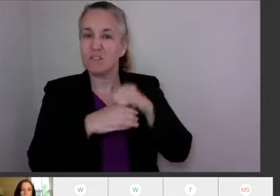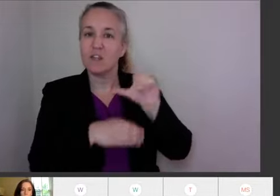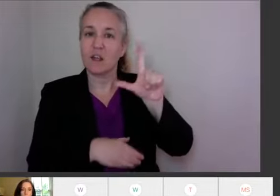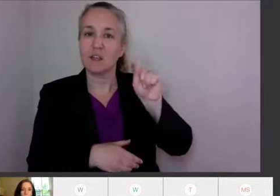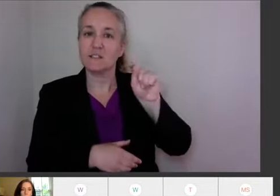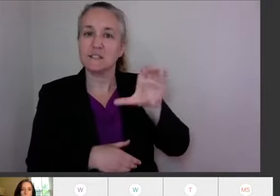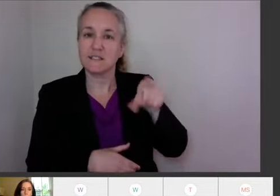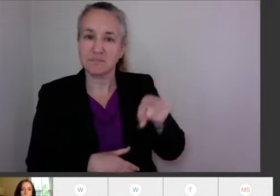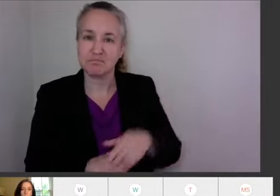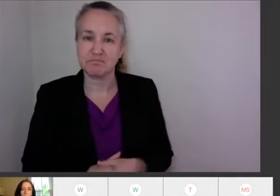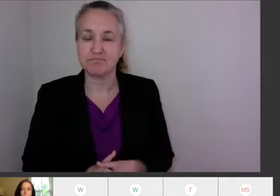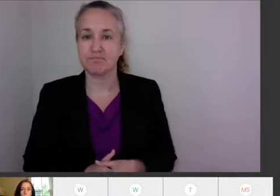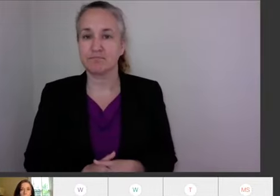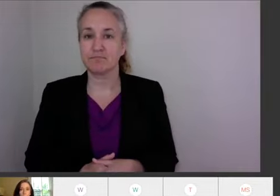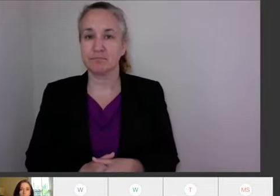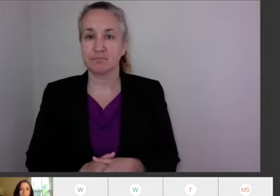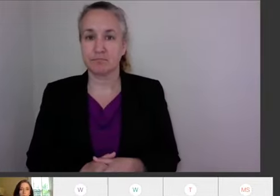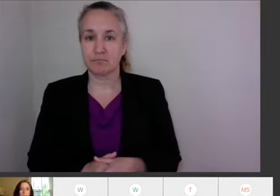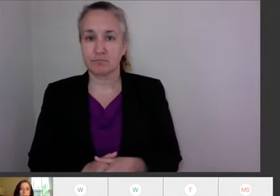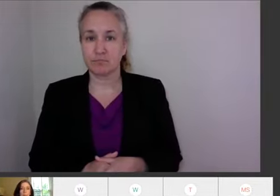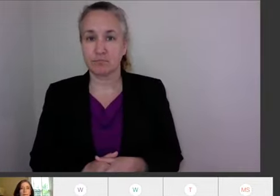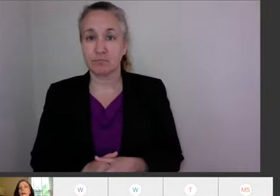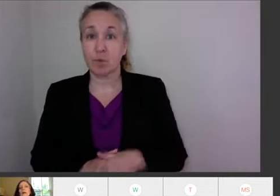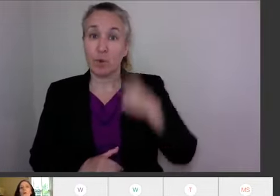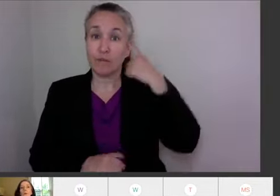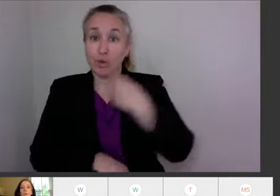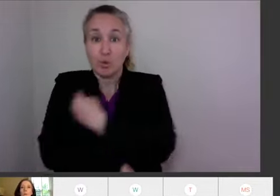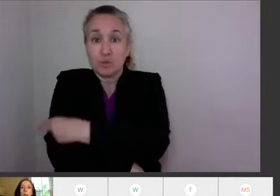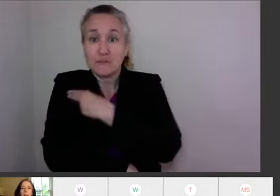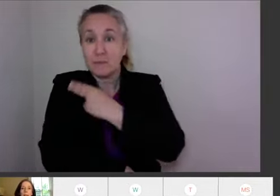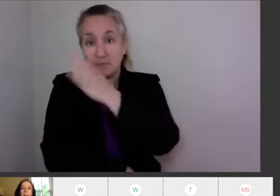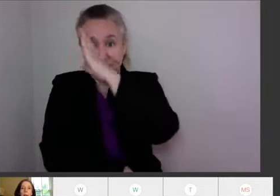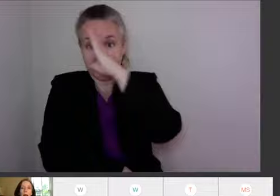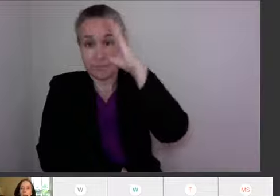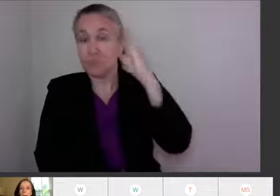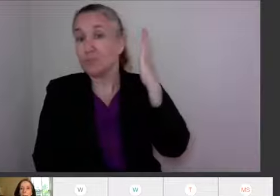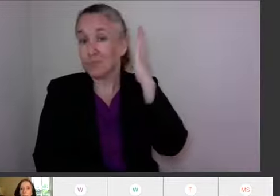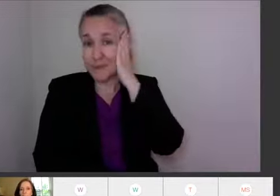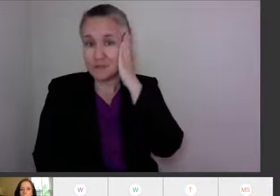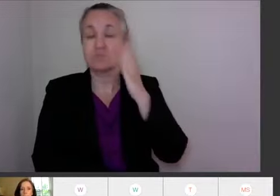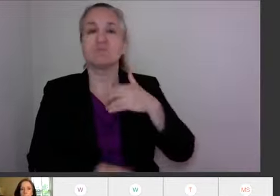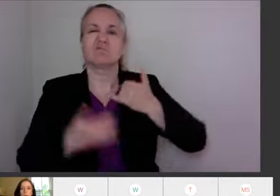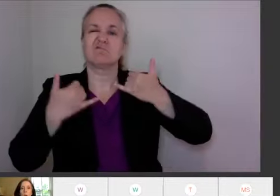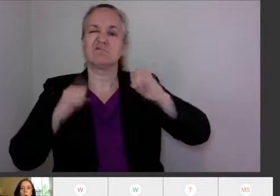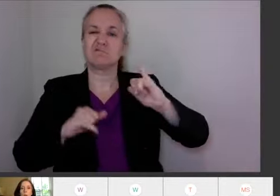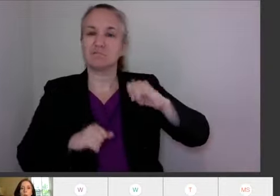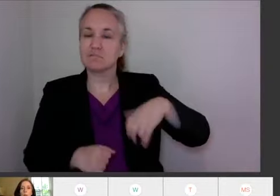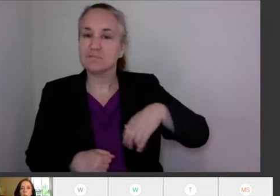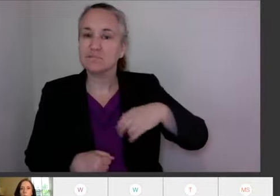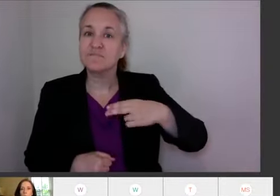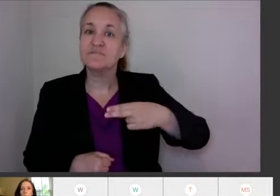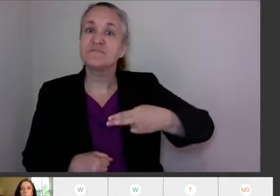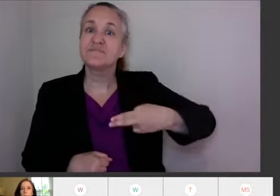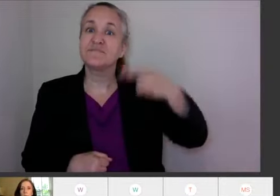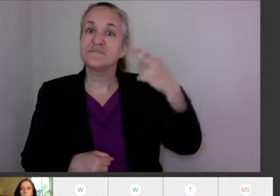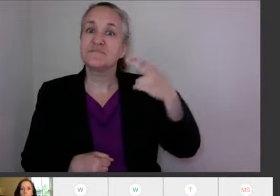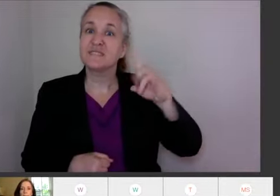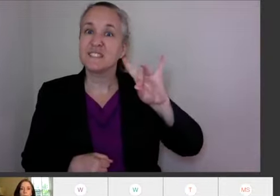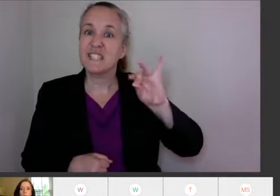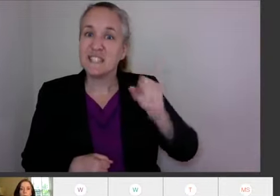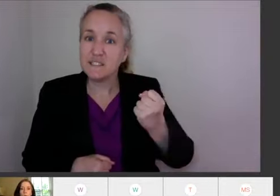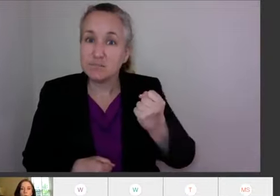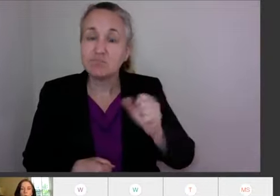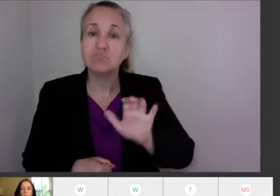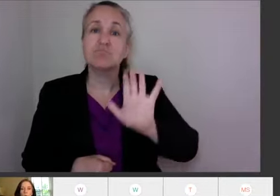facilities. In terms of hospital beds, we remain in the high 80s, with approximately